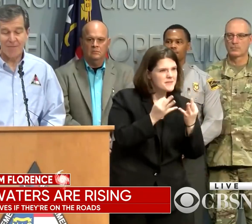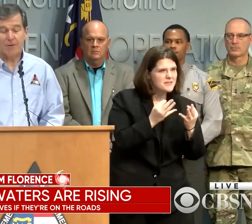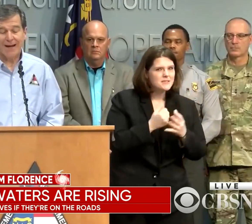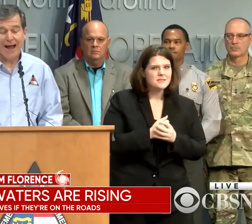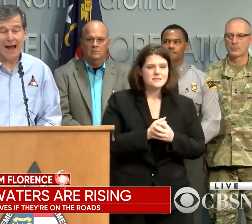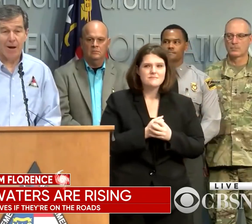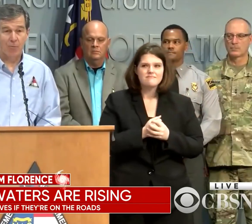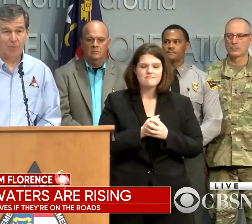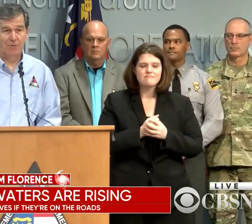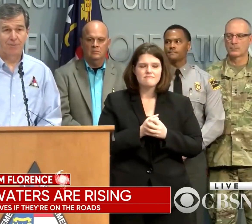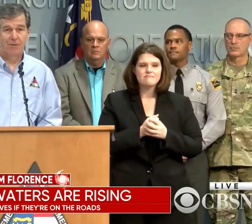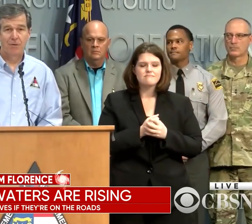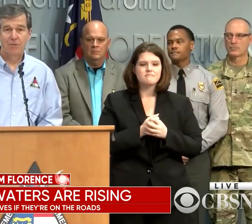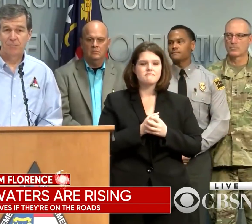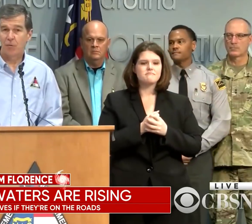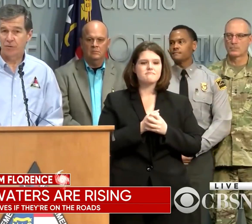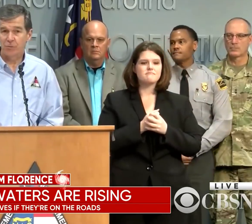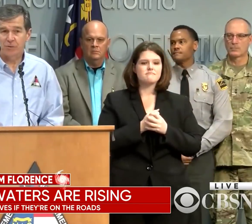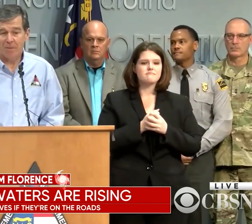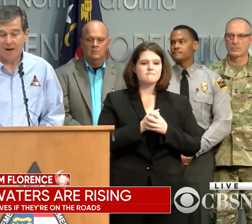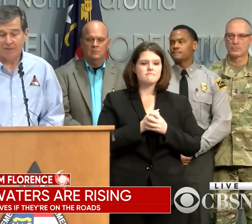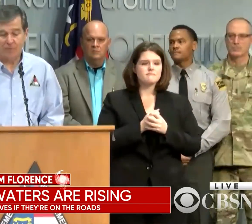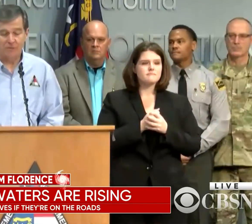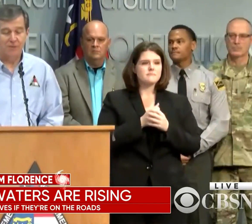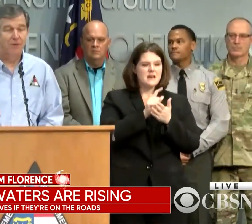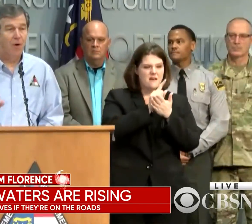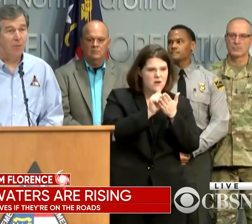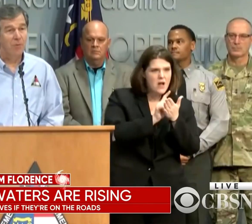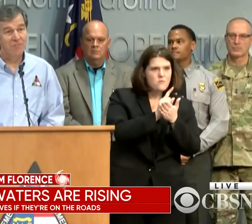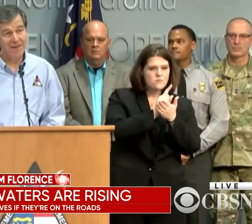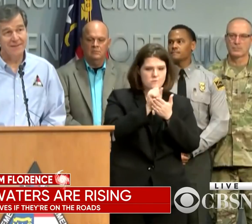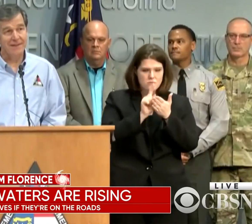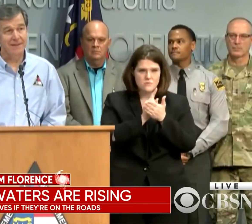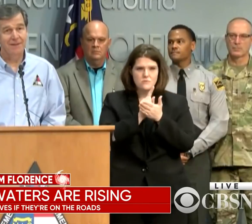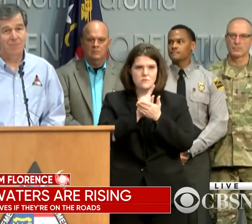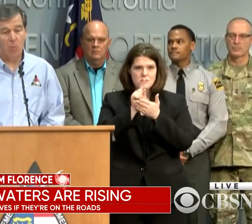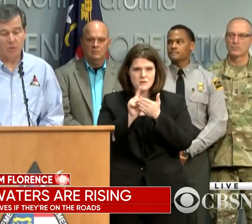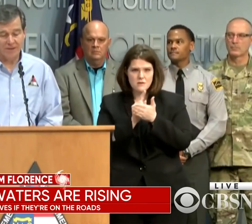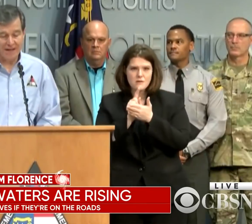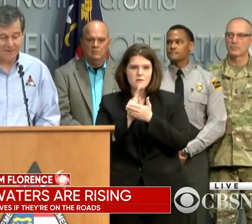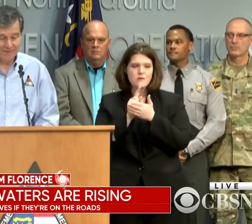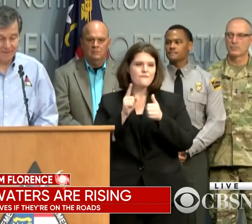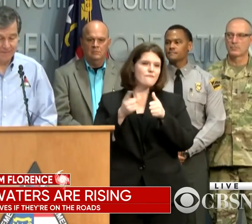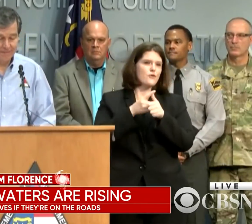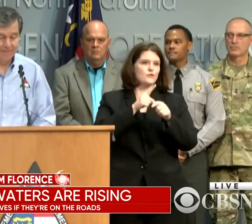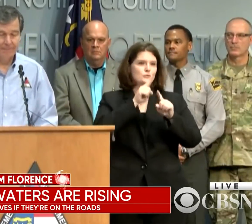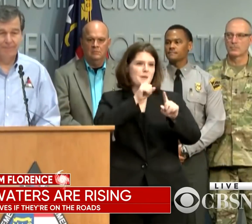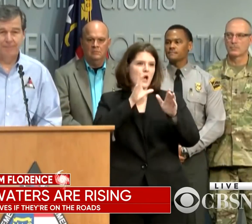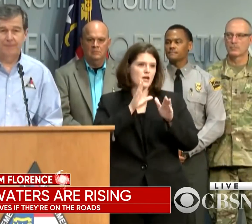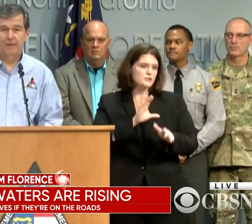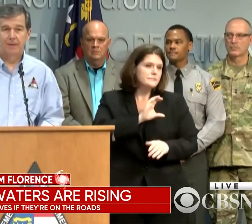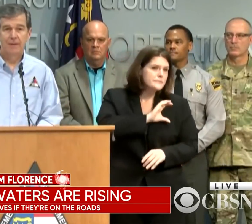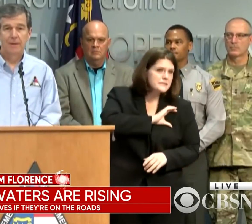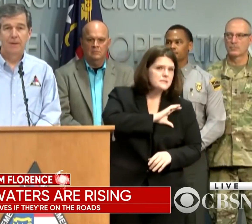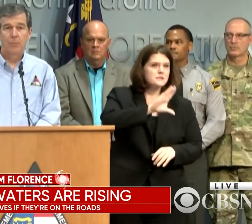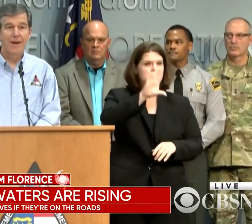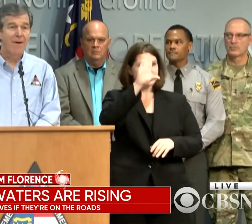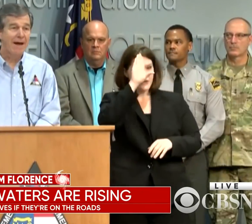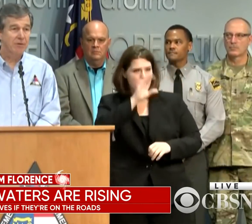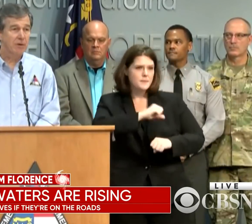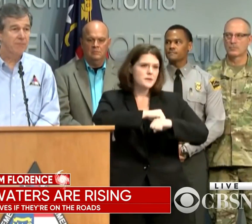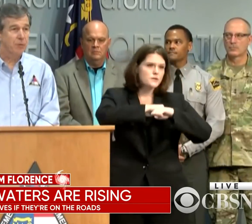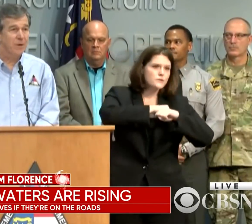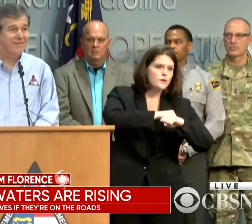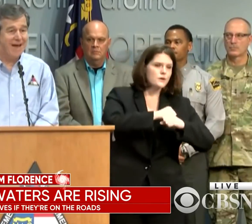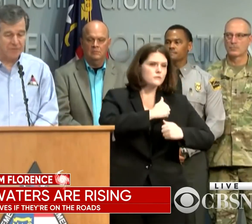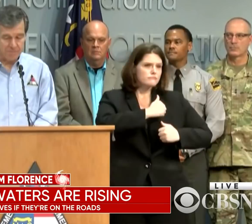And every hour, first responders are preventing more deaths. We now